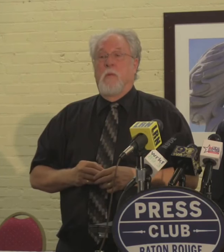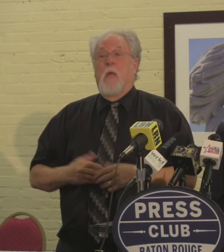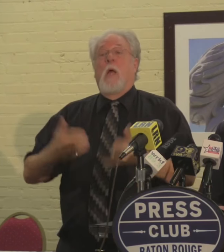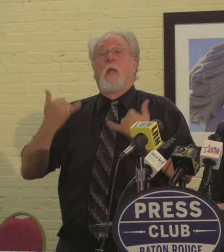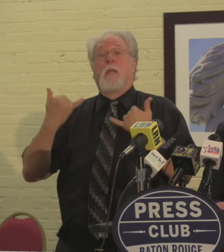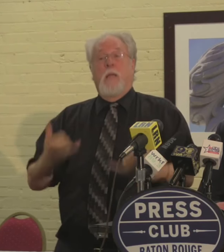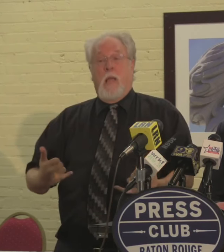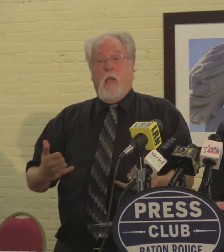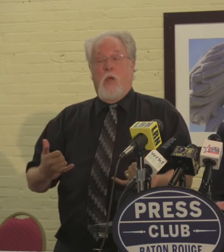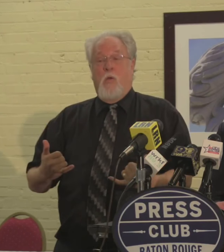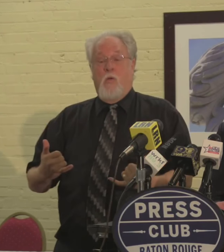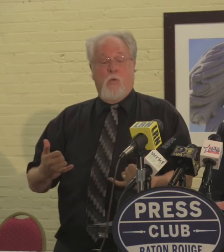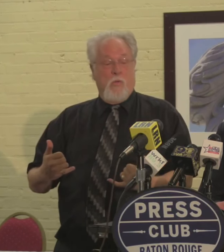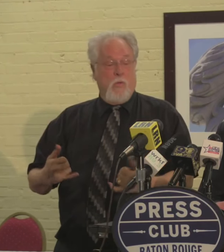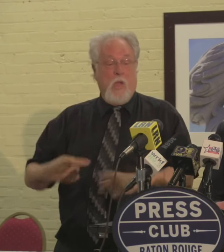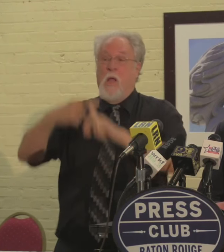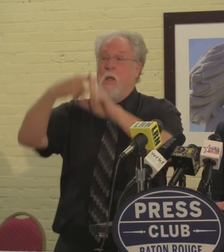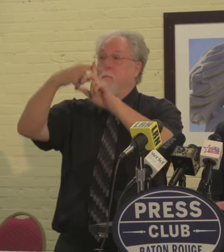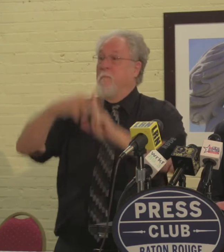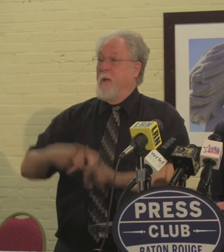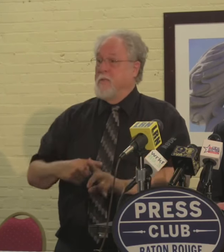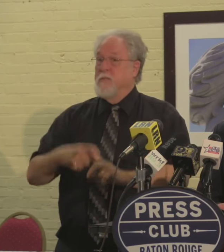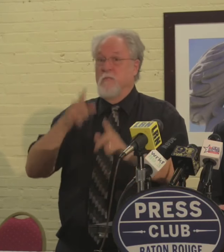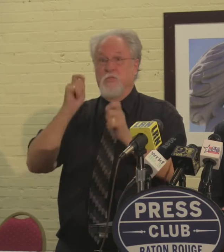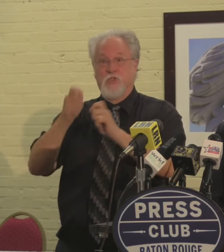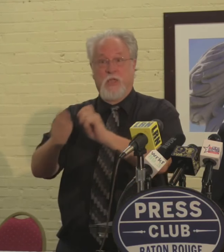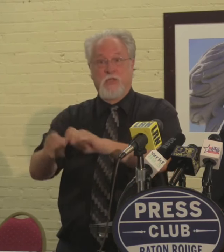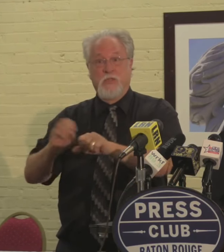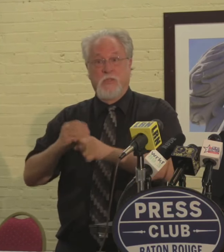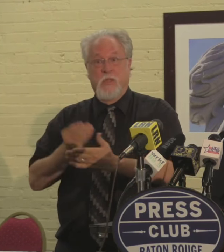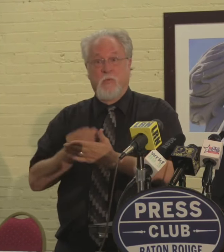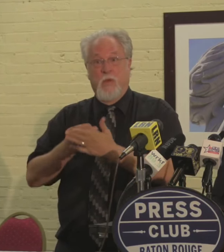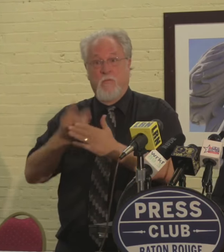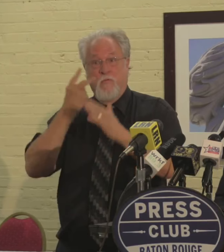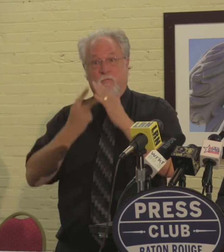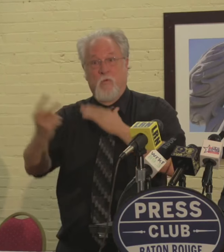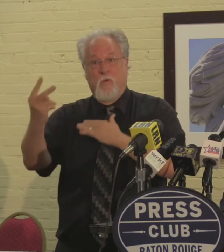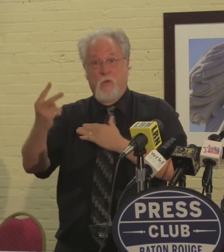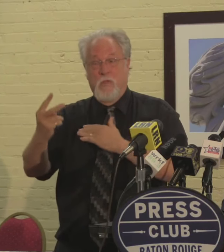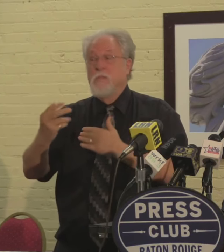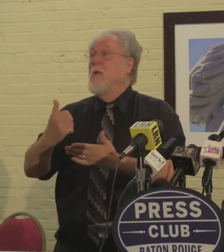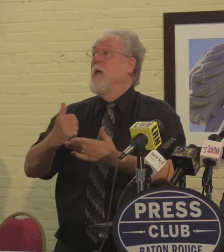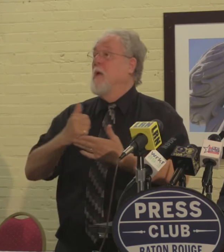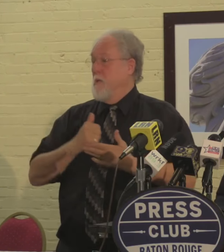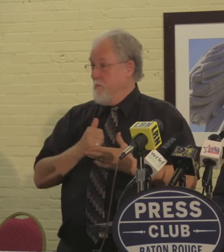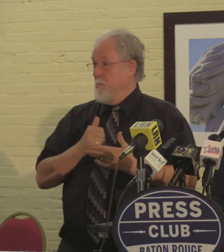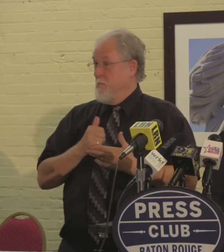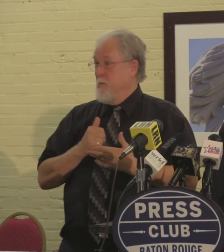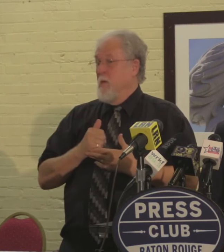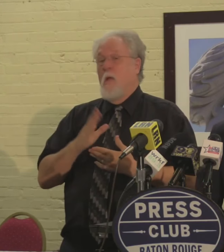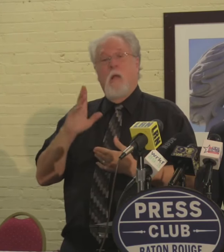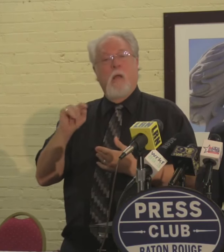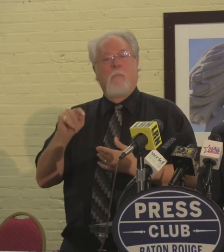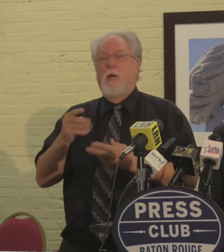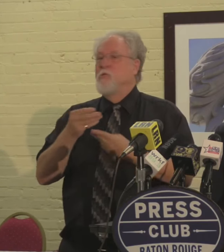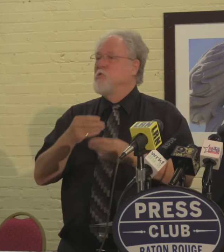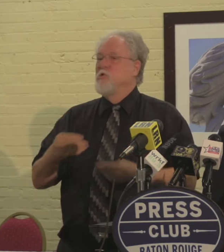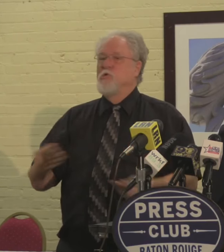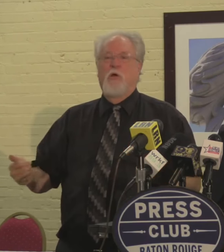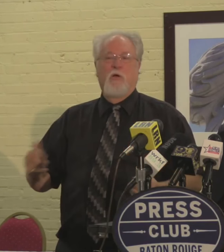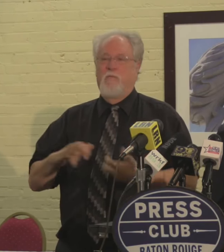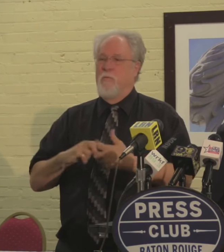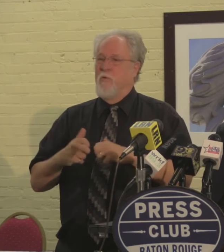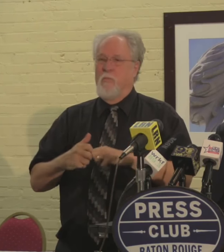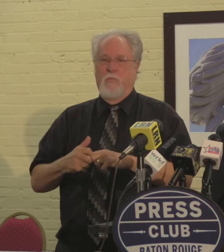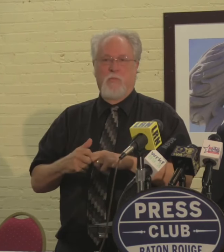Now, all of these positive changes in the revenue forecast certainly help, but they don't solve our